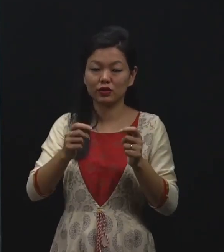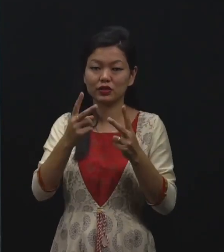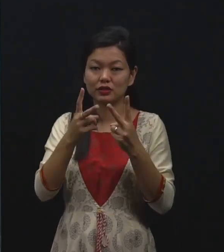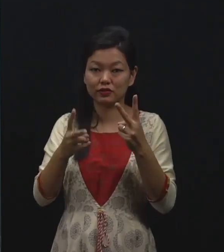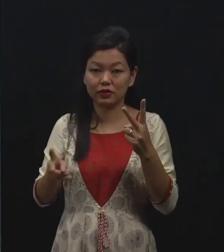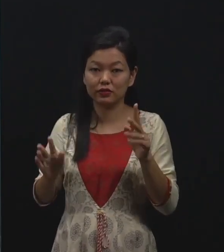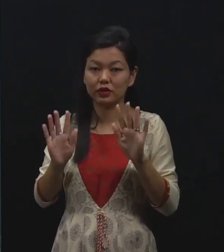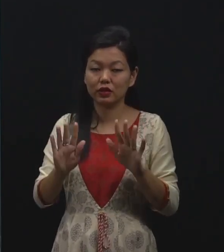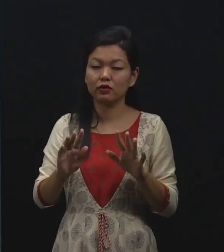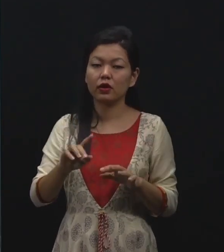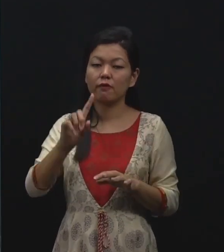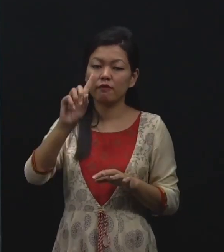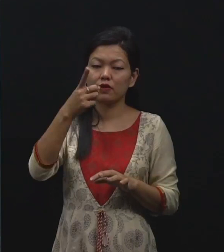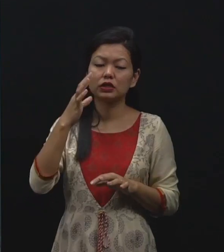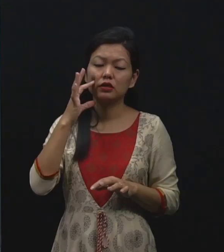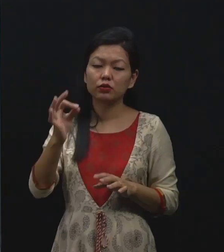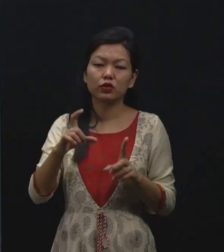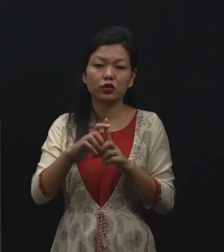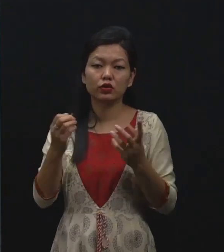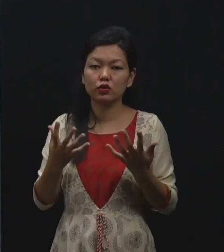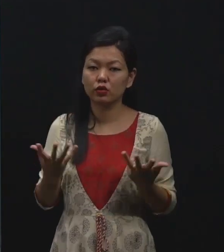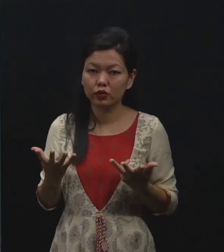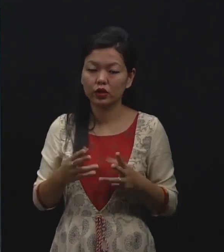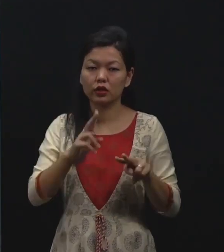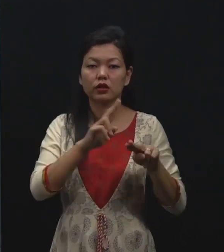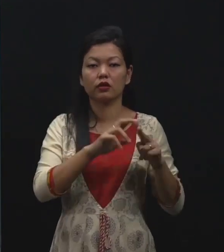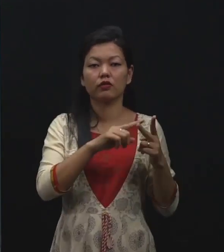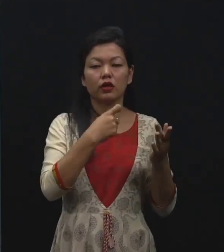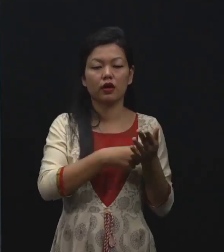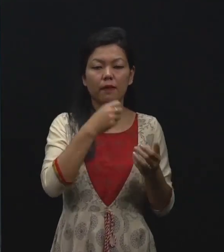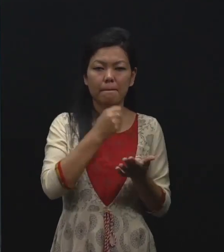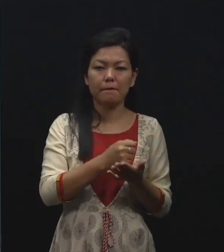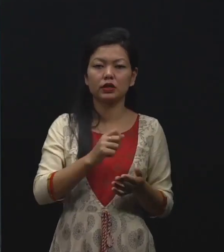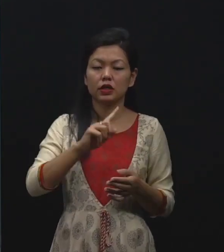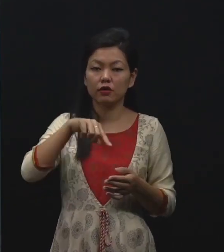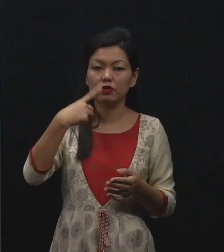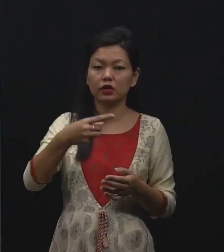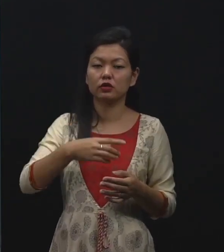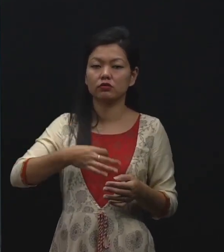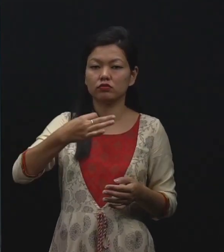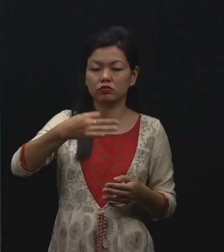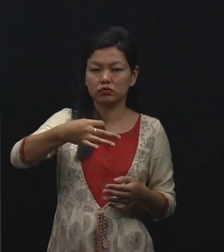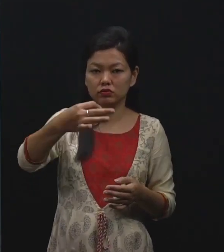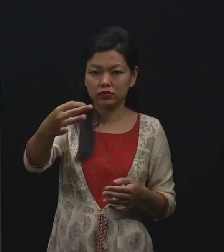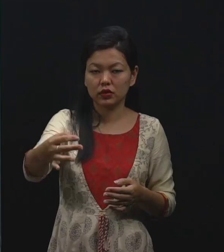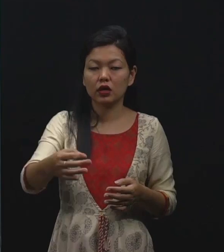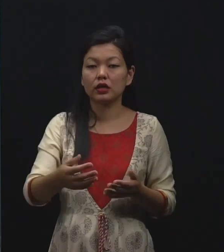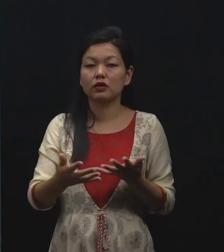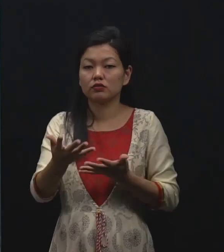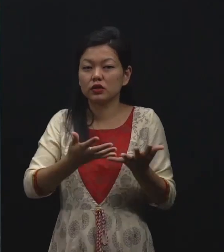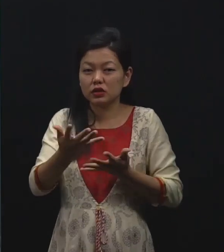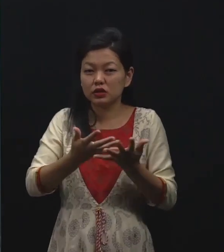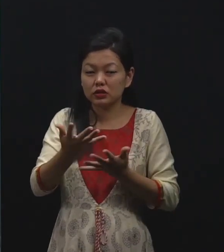of Ramesh Kumar again, the court, role of the court. So the court will give justice to this person by collecting all